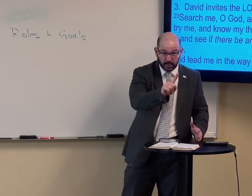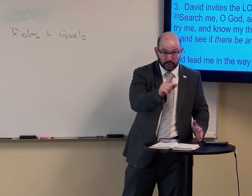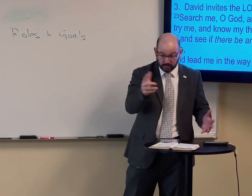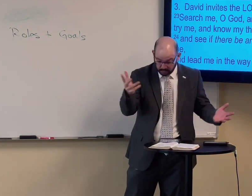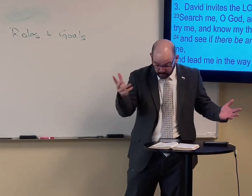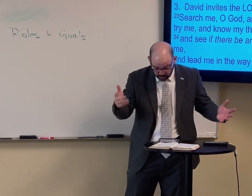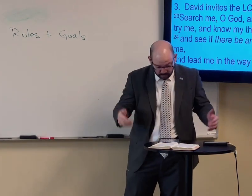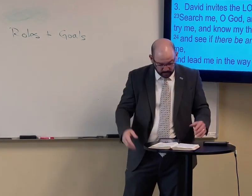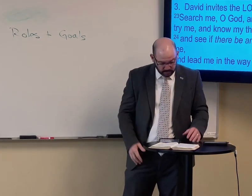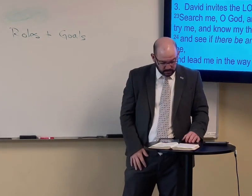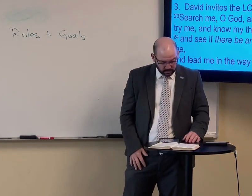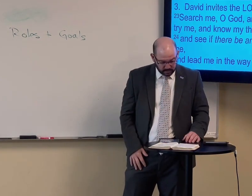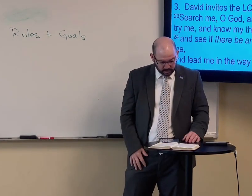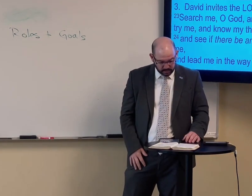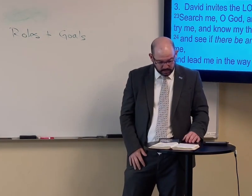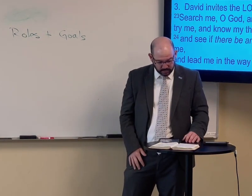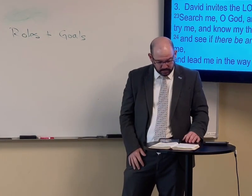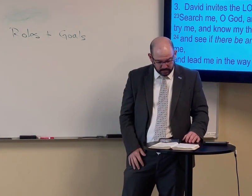5, 4, 3, 2, 1. How are we doing with that?